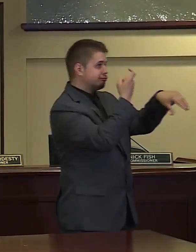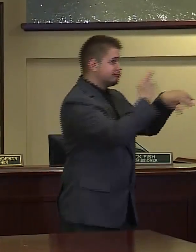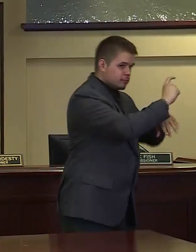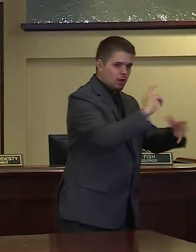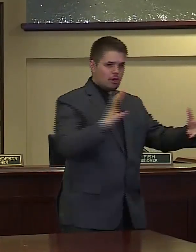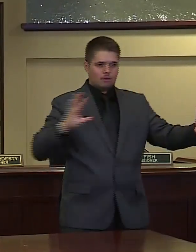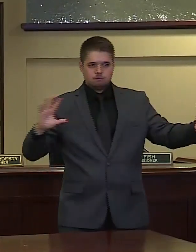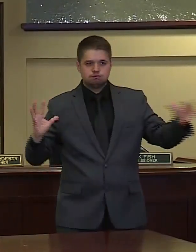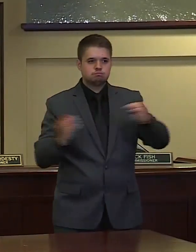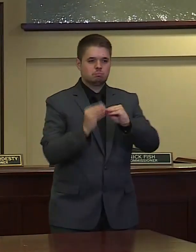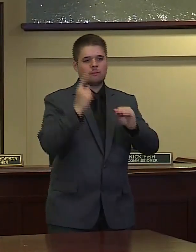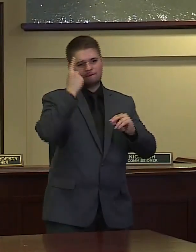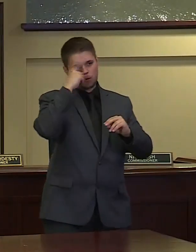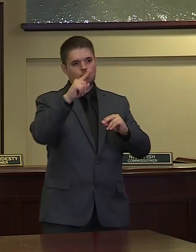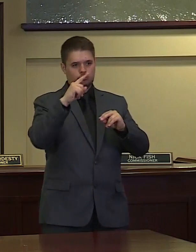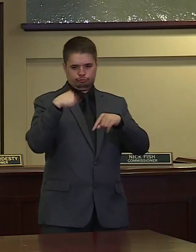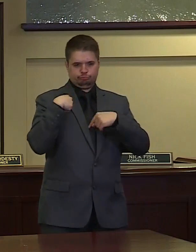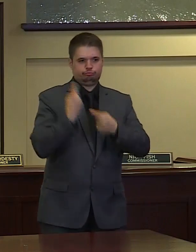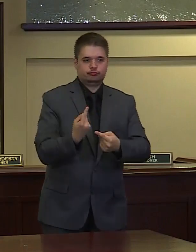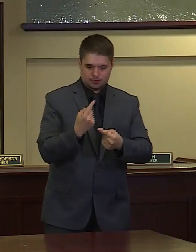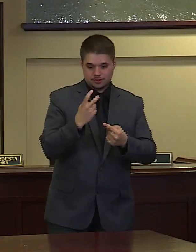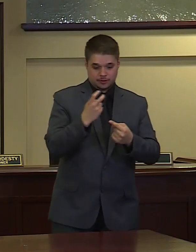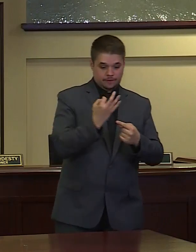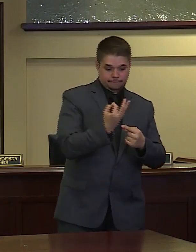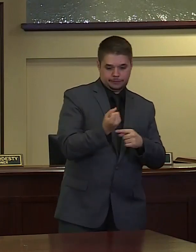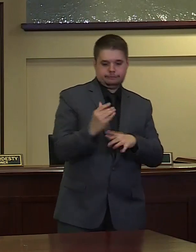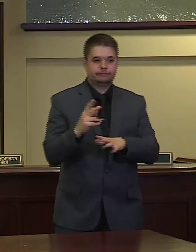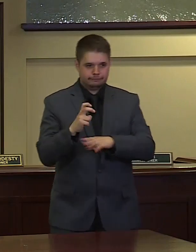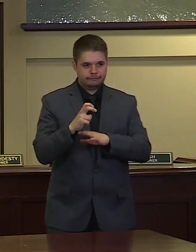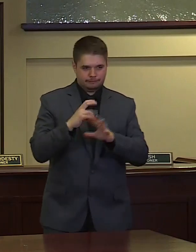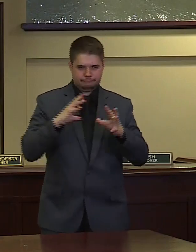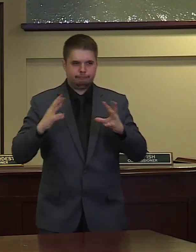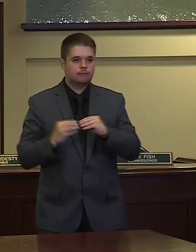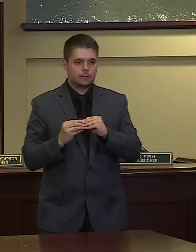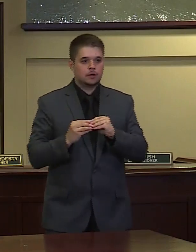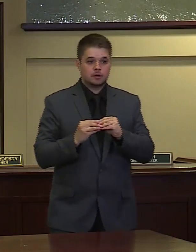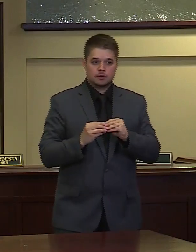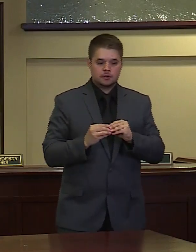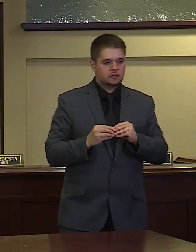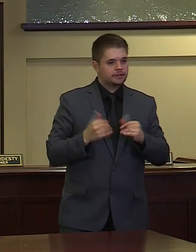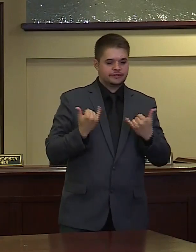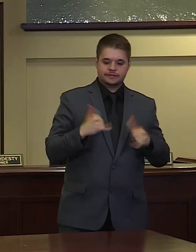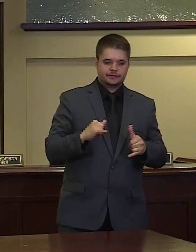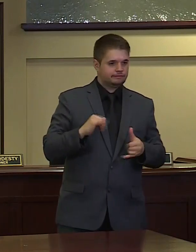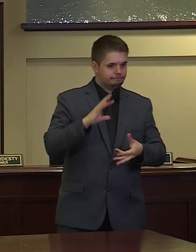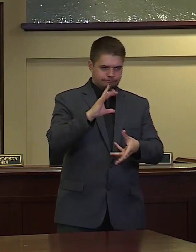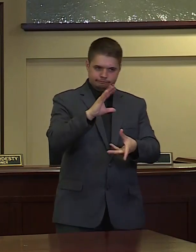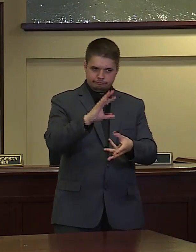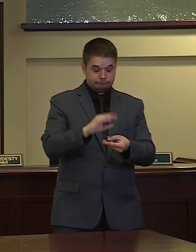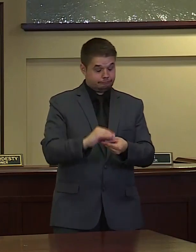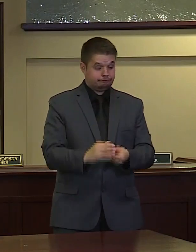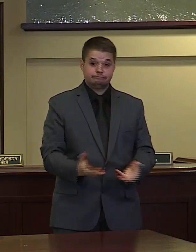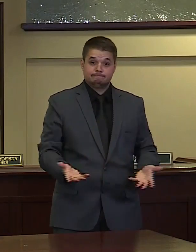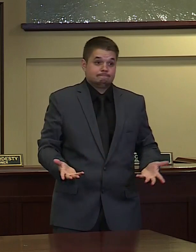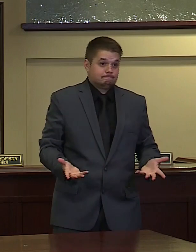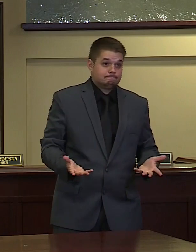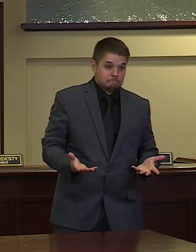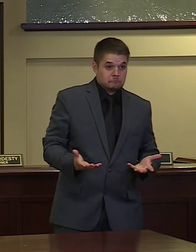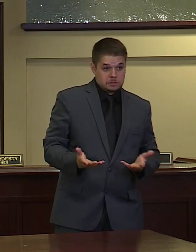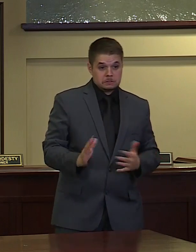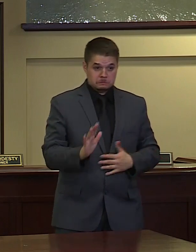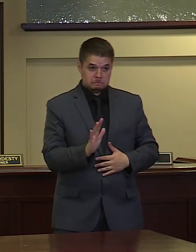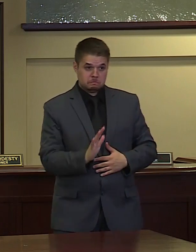on property over the course of the weekend. Those estimates are still being compiled. I can tell you that